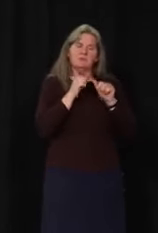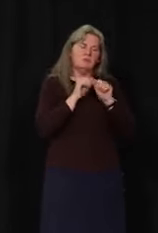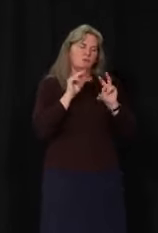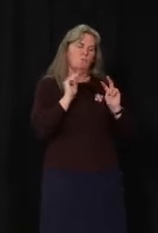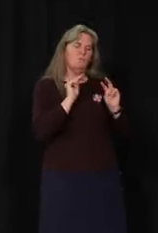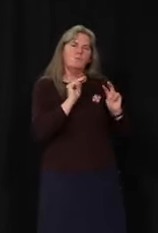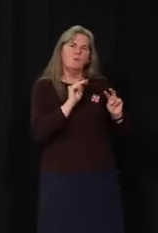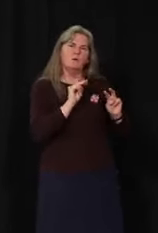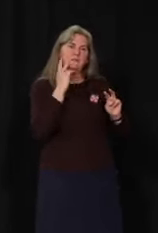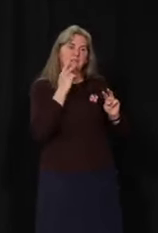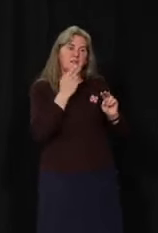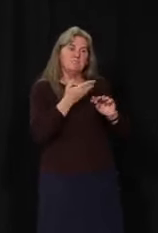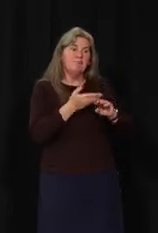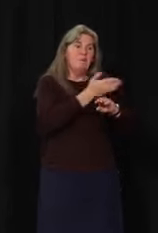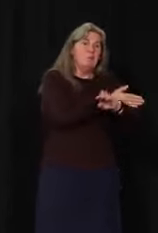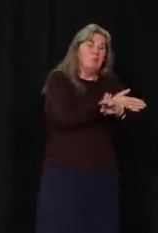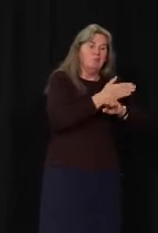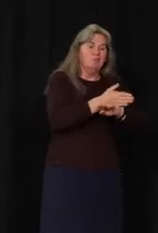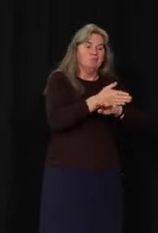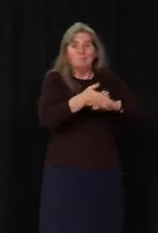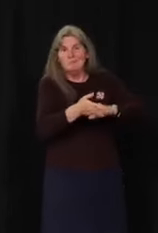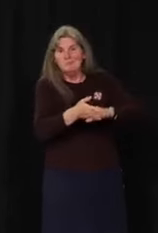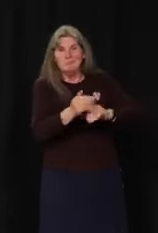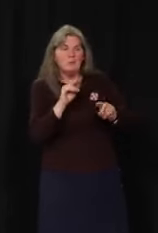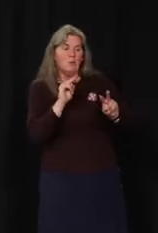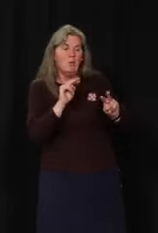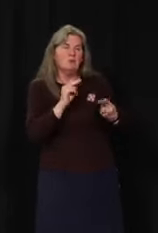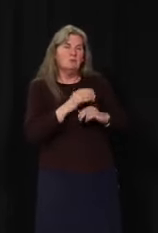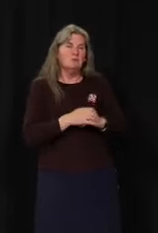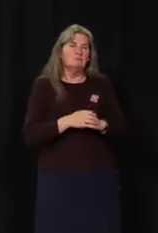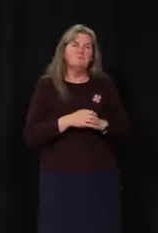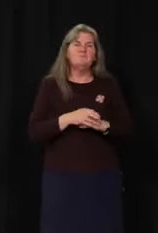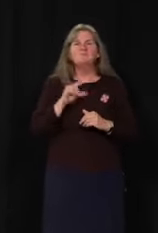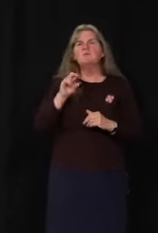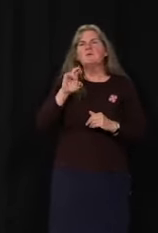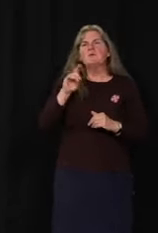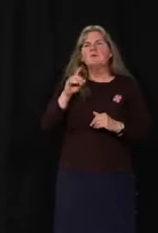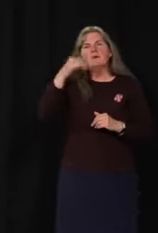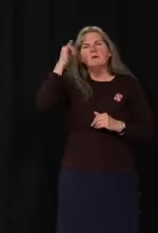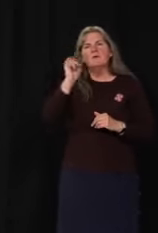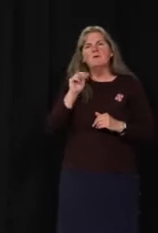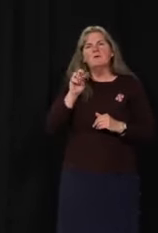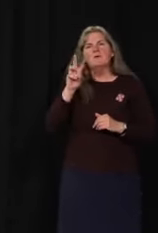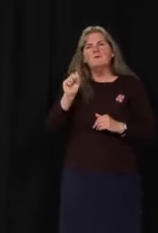worse. Thank you. We'll move to Gord, Yukon News.